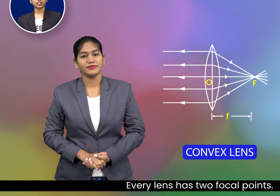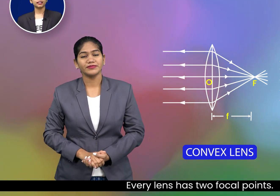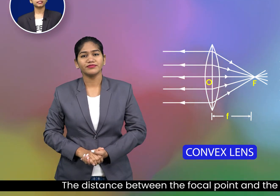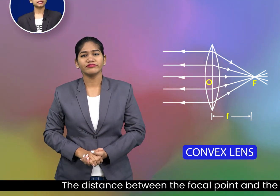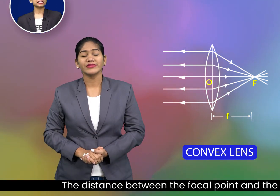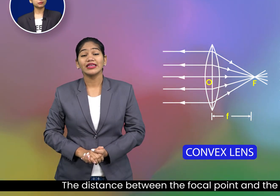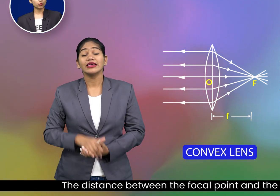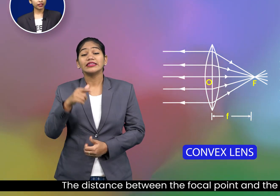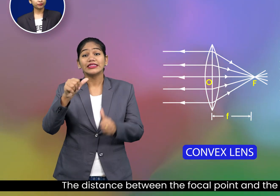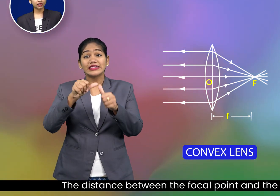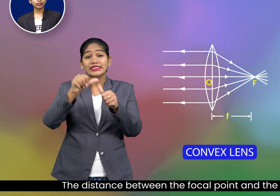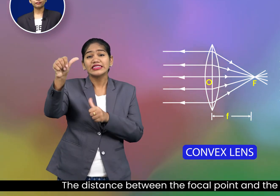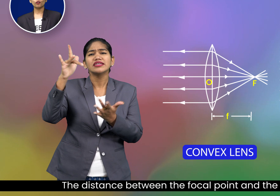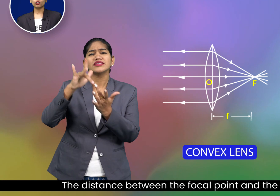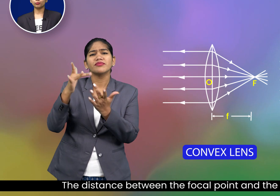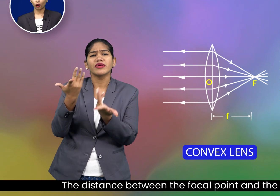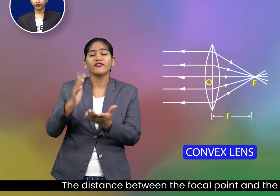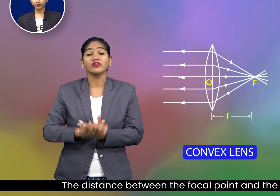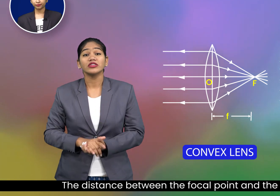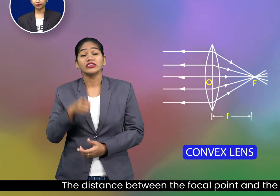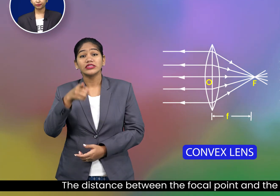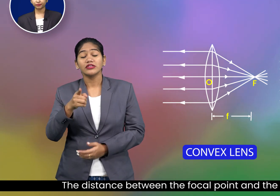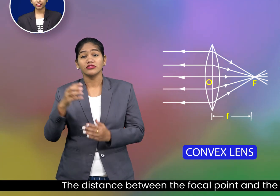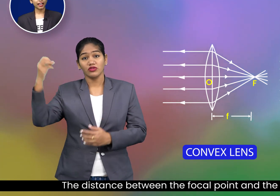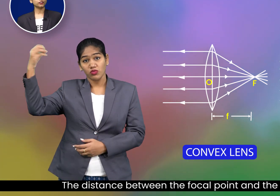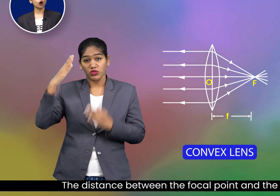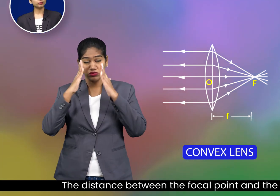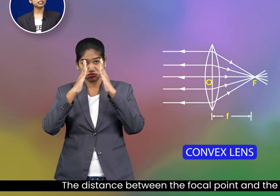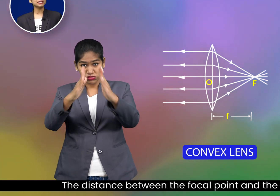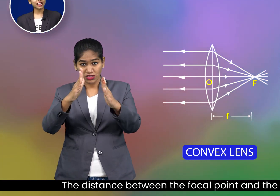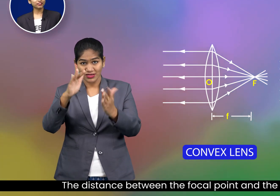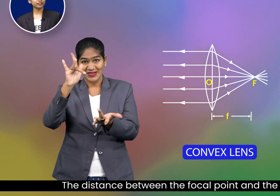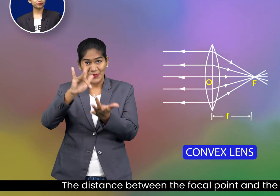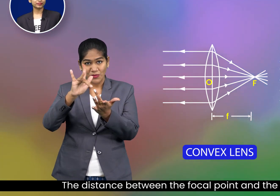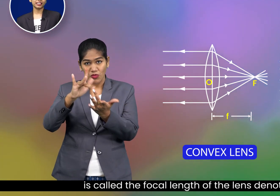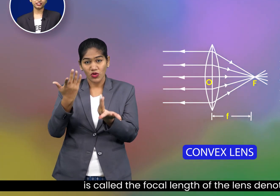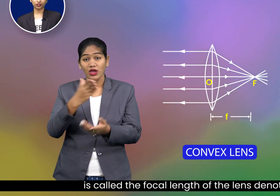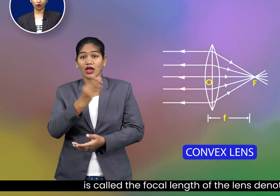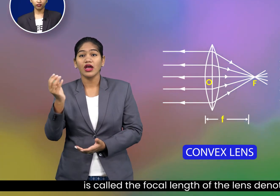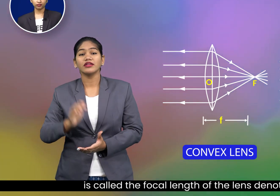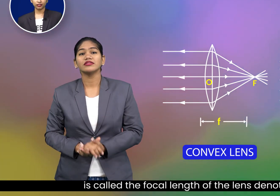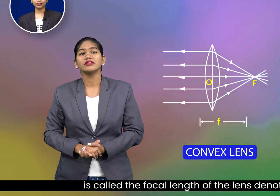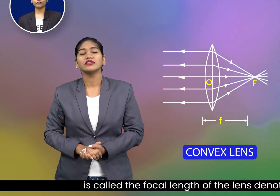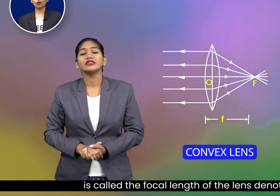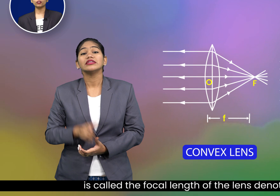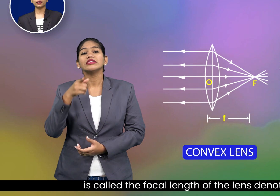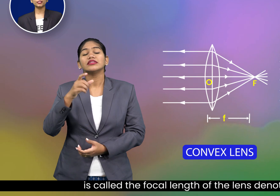The distance between the focal point and the optical center is called the focal length